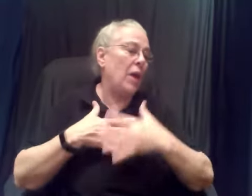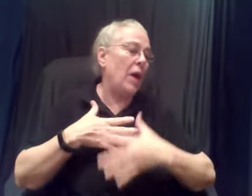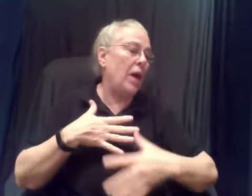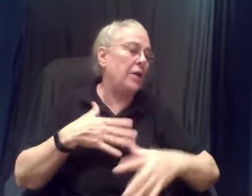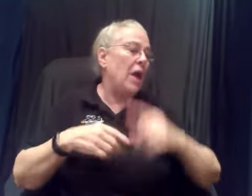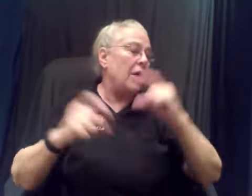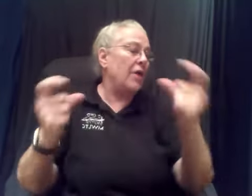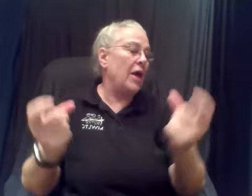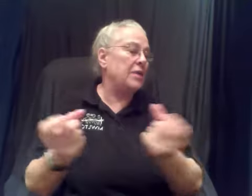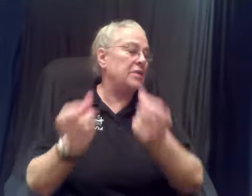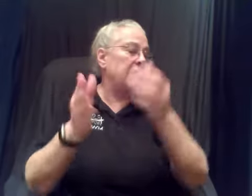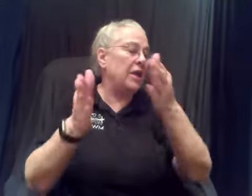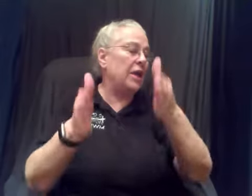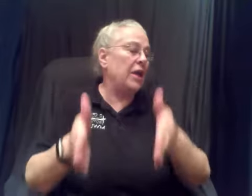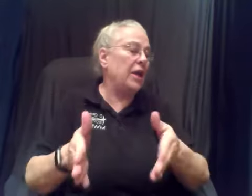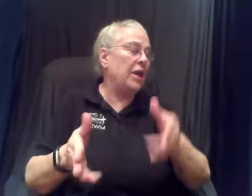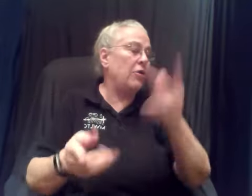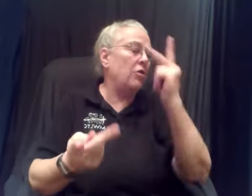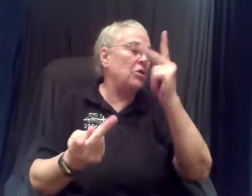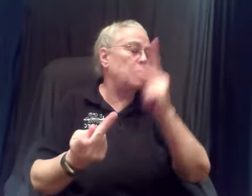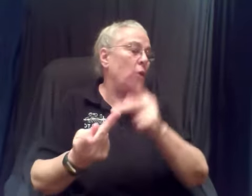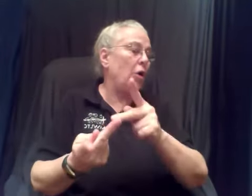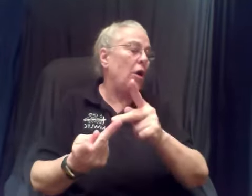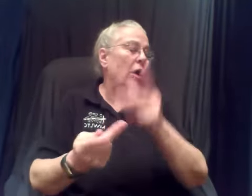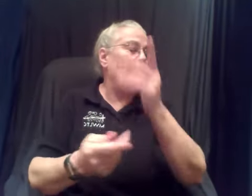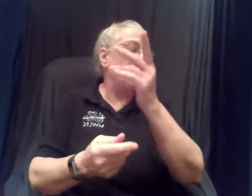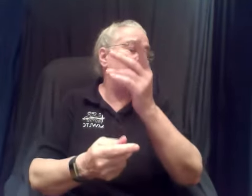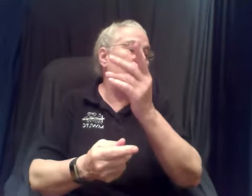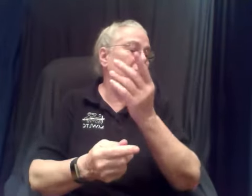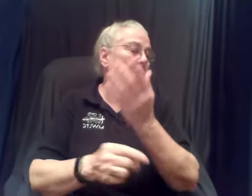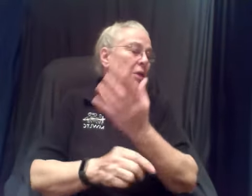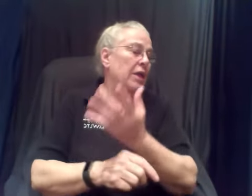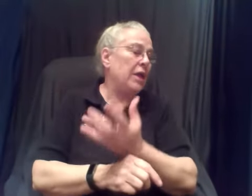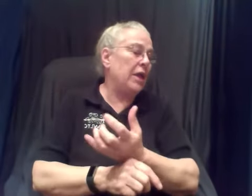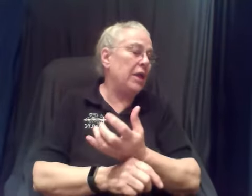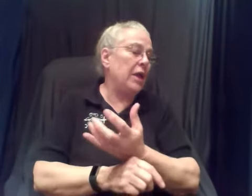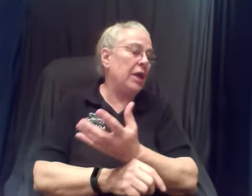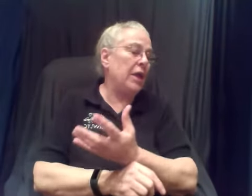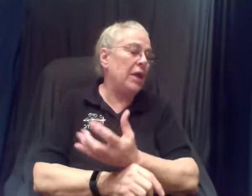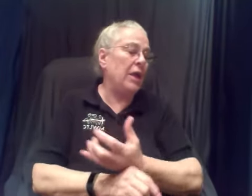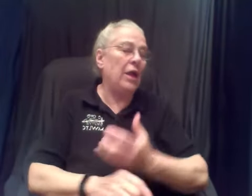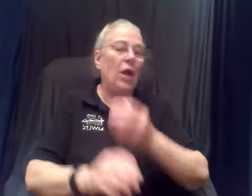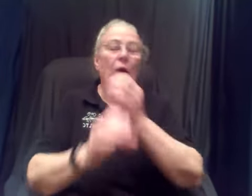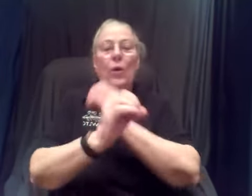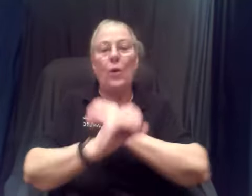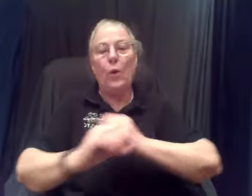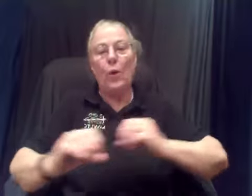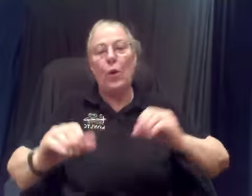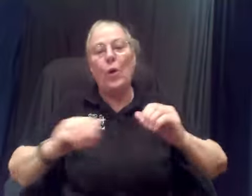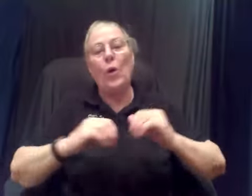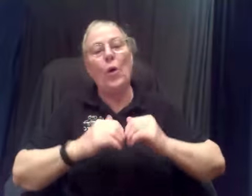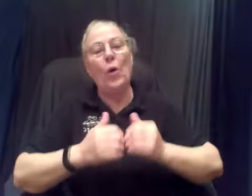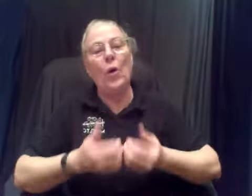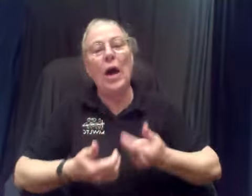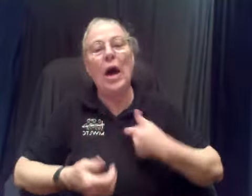blood, the sinner's perfect plea. Oh, how